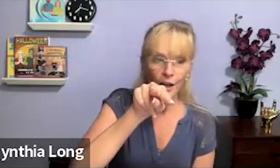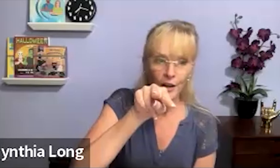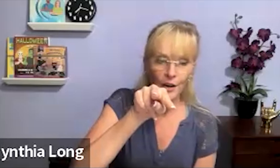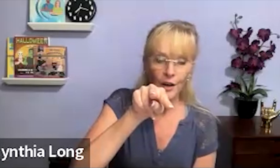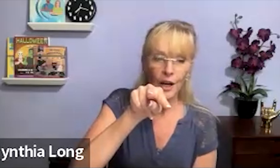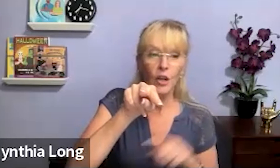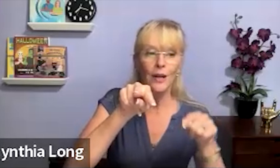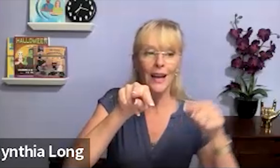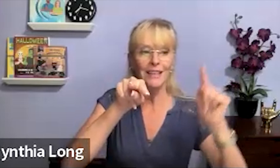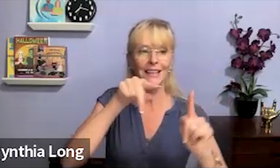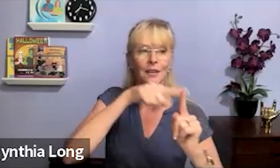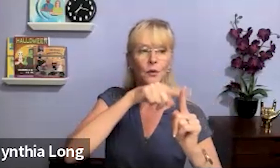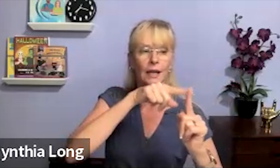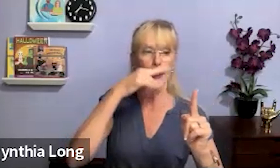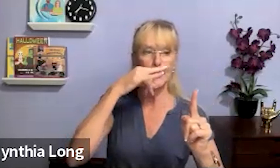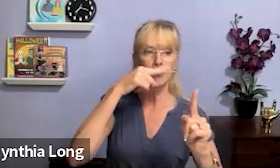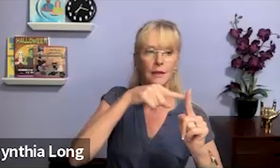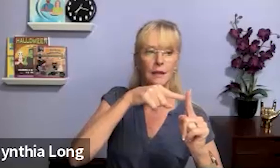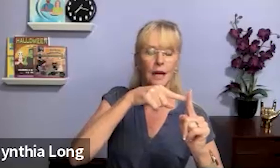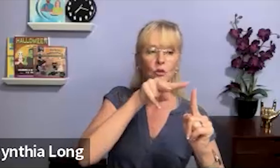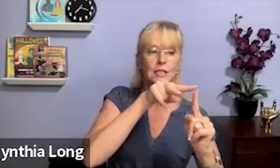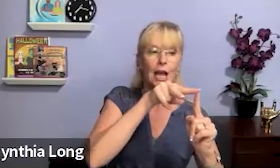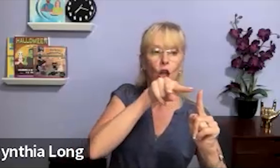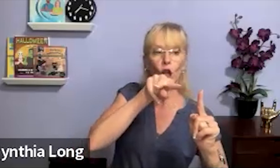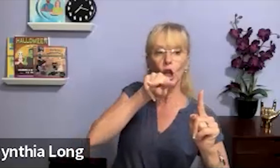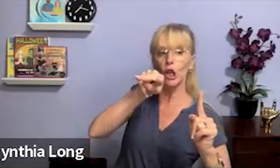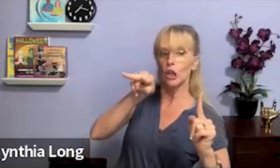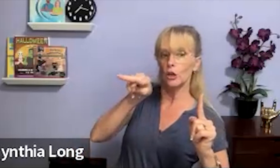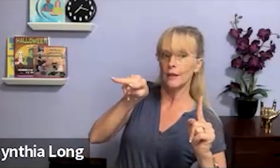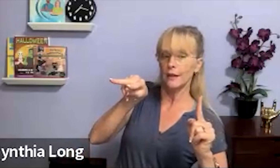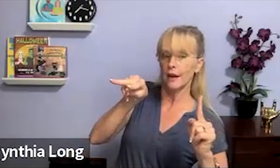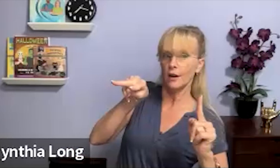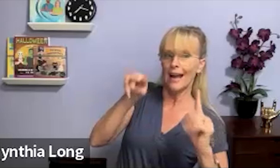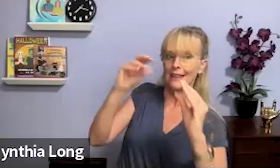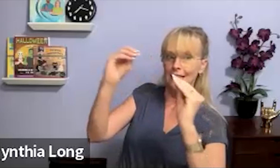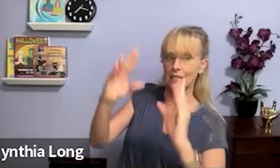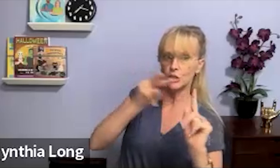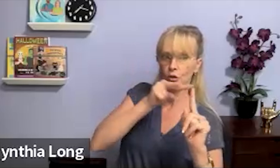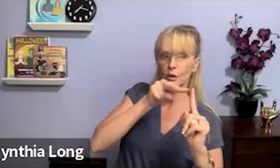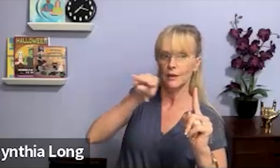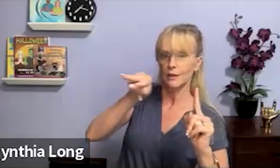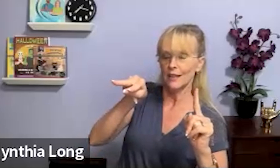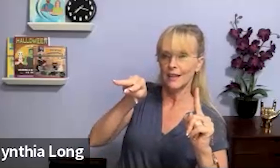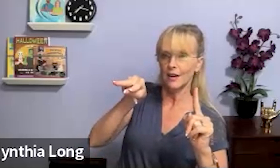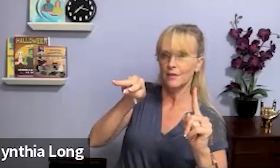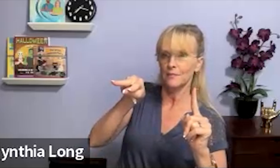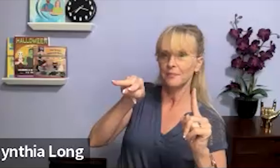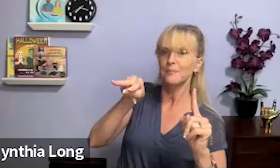look at her. You can have a kid right here and you say, look right there at the teacher right there.